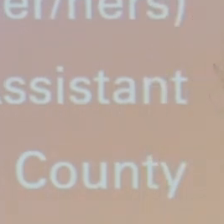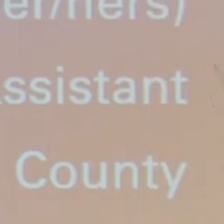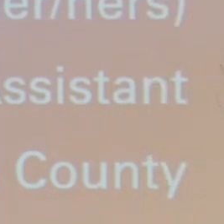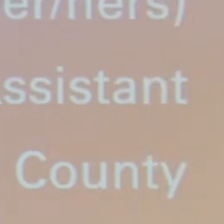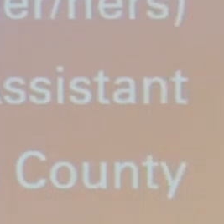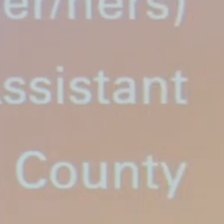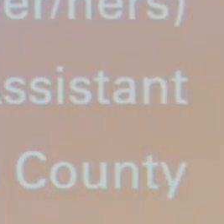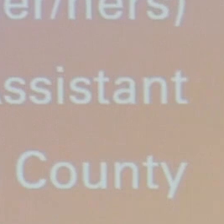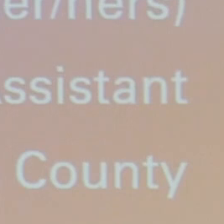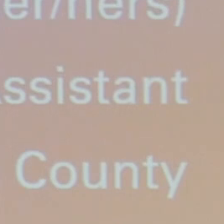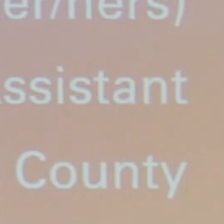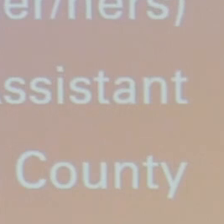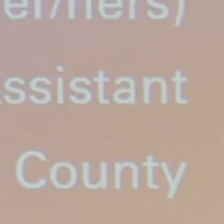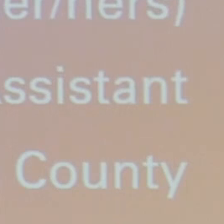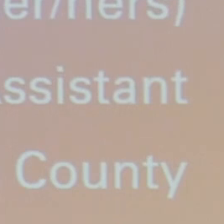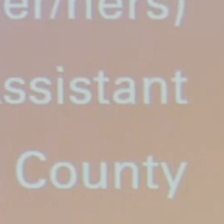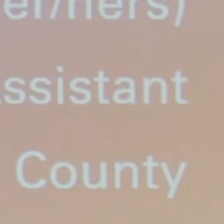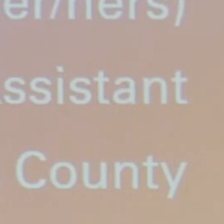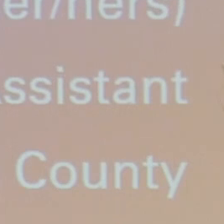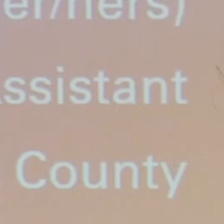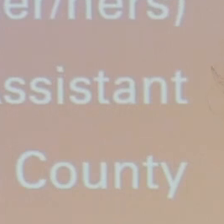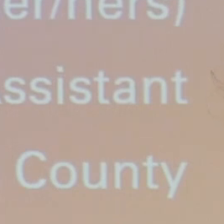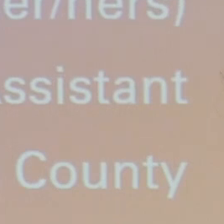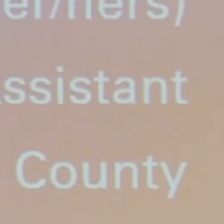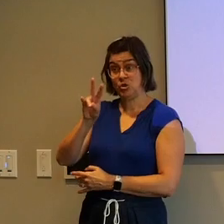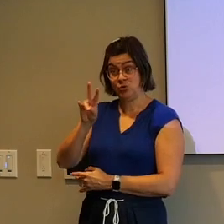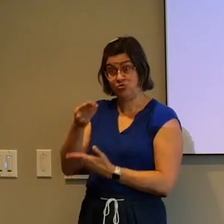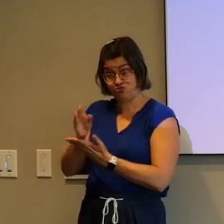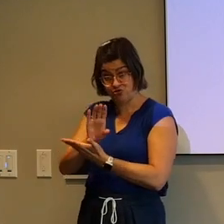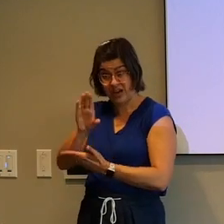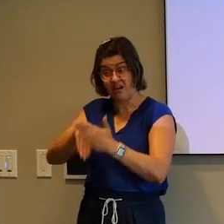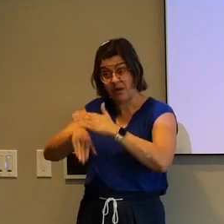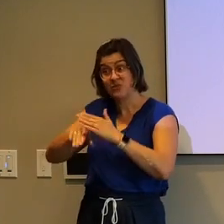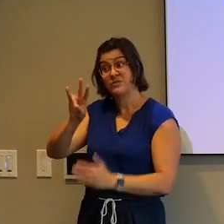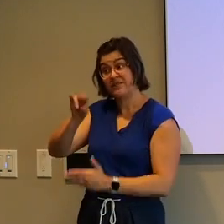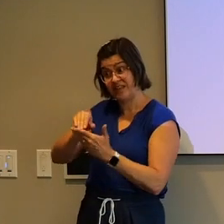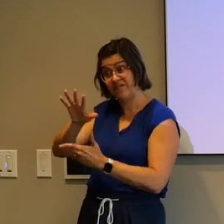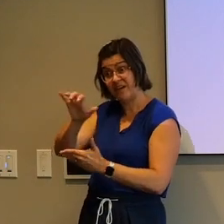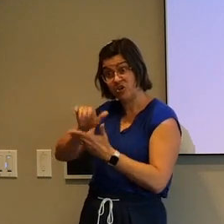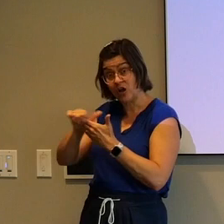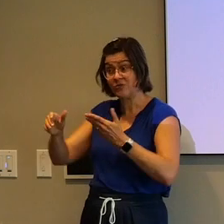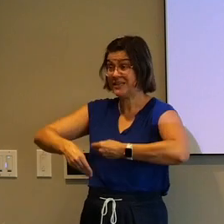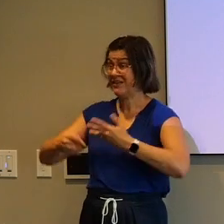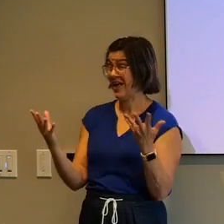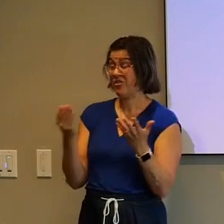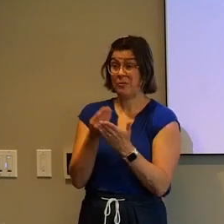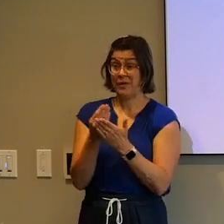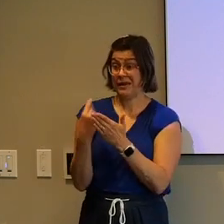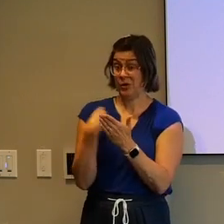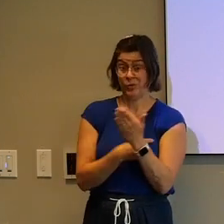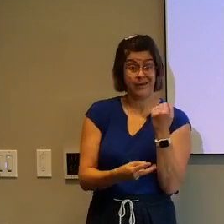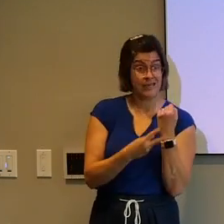grant. We have 82 grants of up to $7,500 to give out. We do not retain any of the money. We